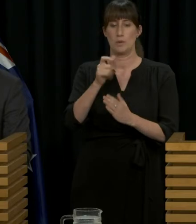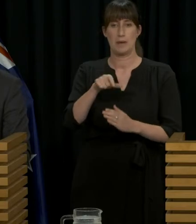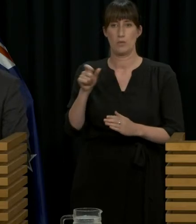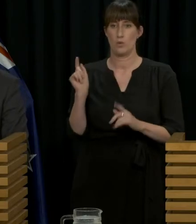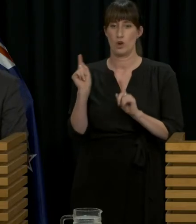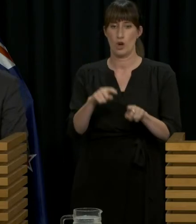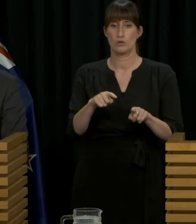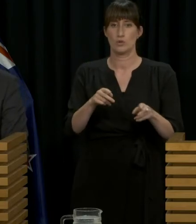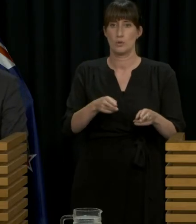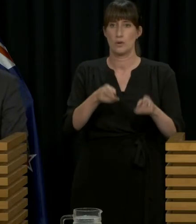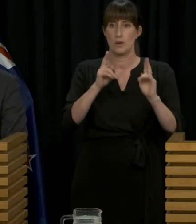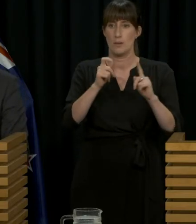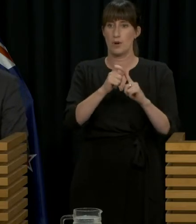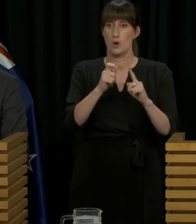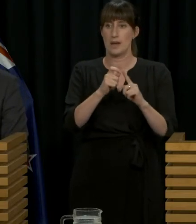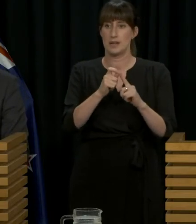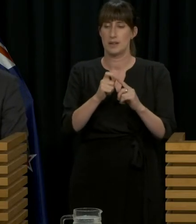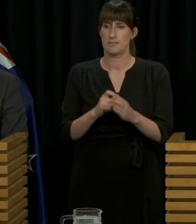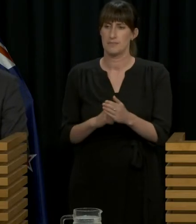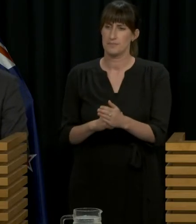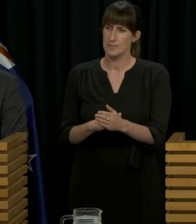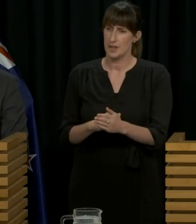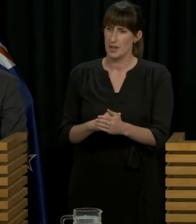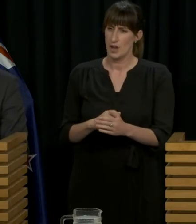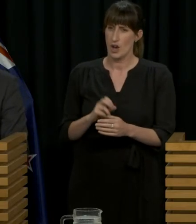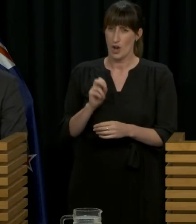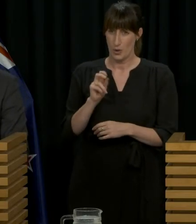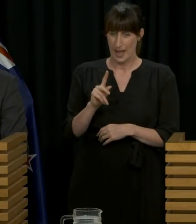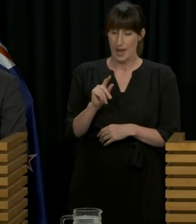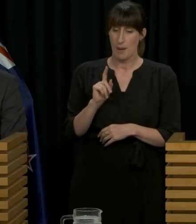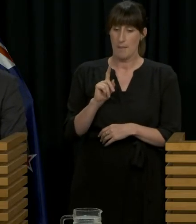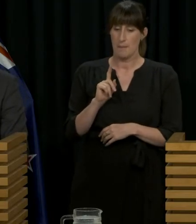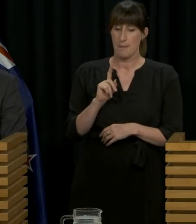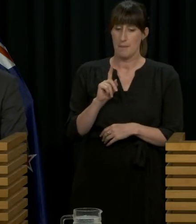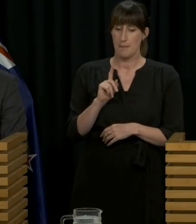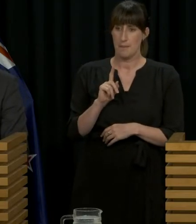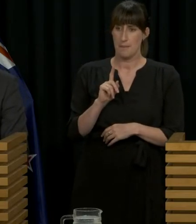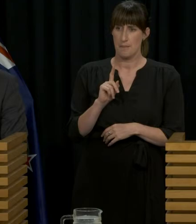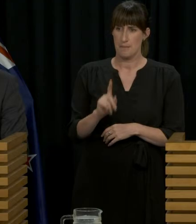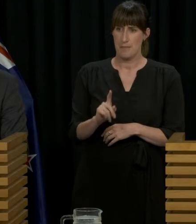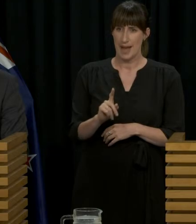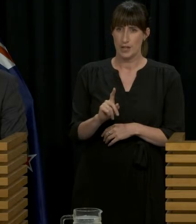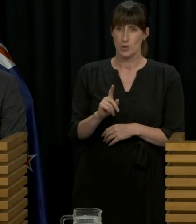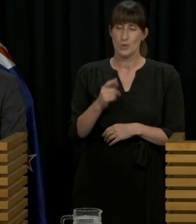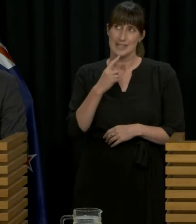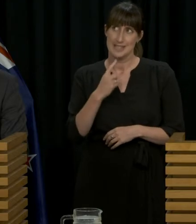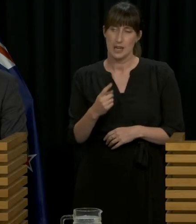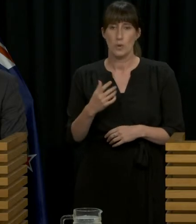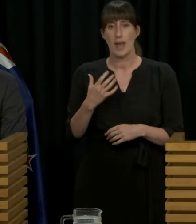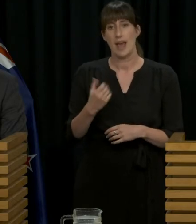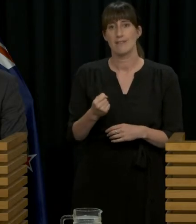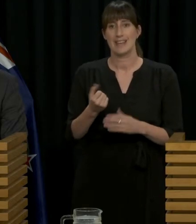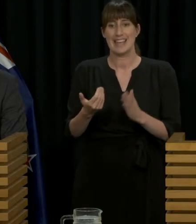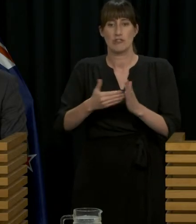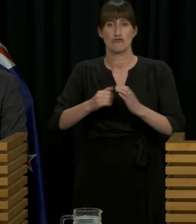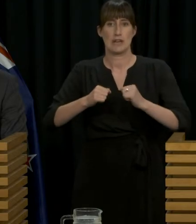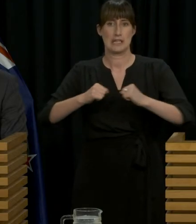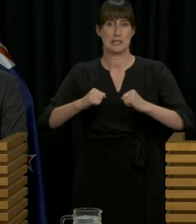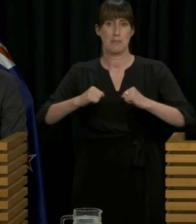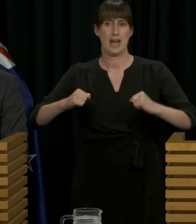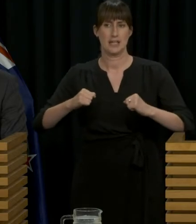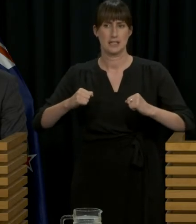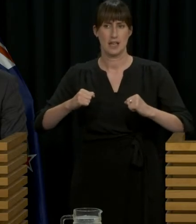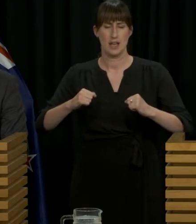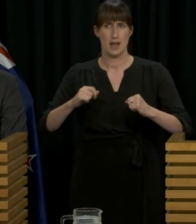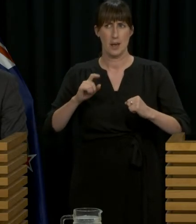guests, I mean you've said about the buffer, but my read of the numbers is that you don't really have enough of a buffer to cover the 340 beds at the Pullman, so there will be a loss